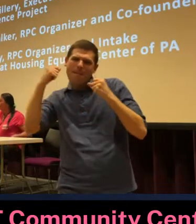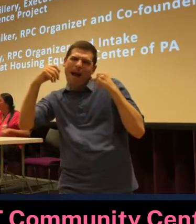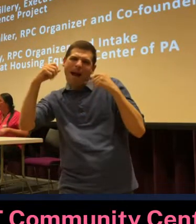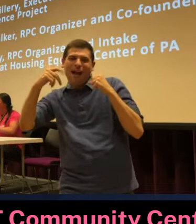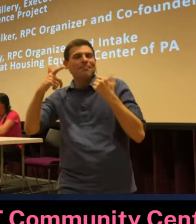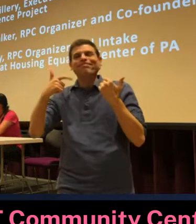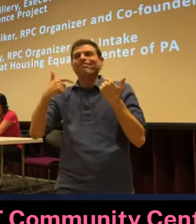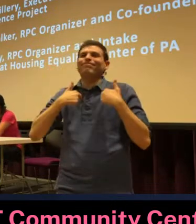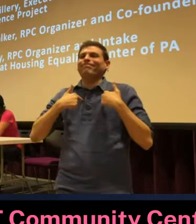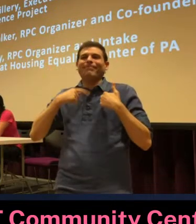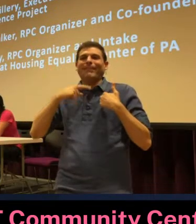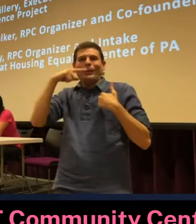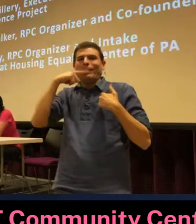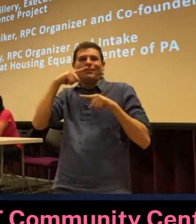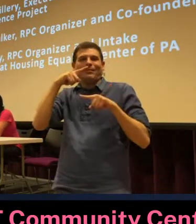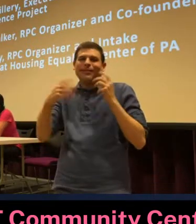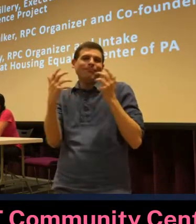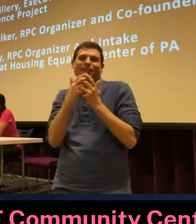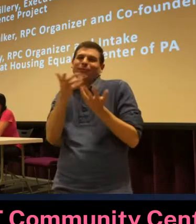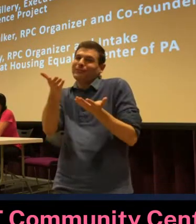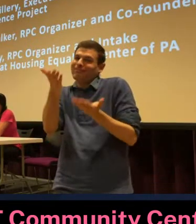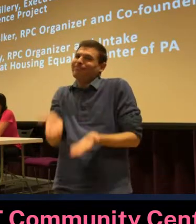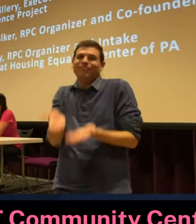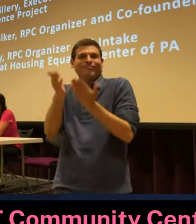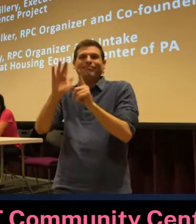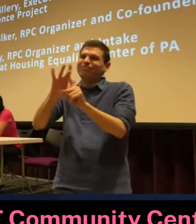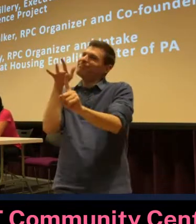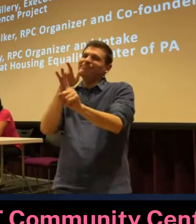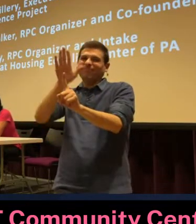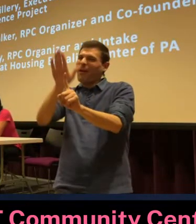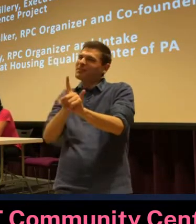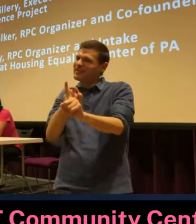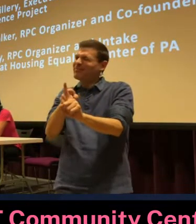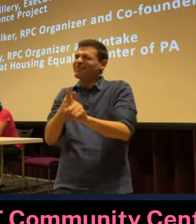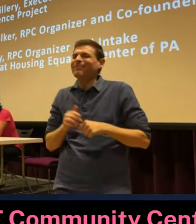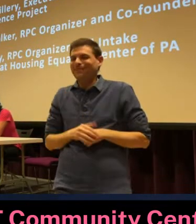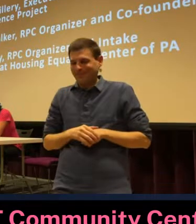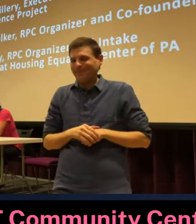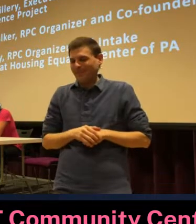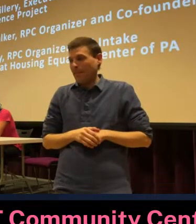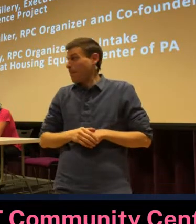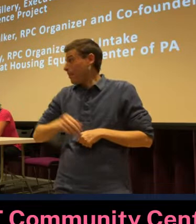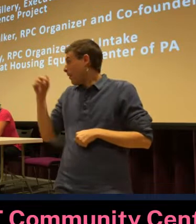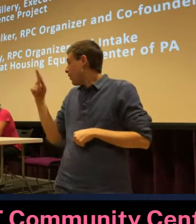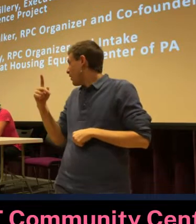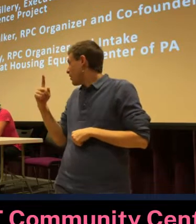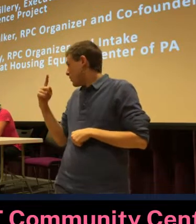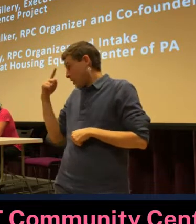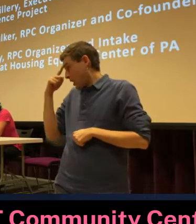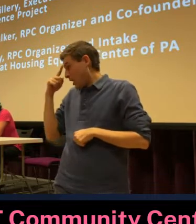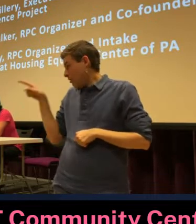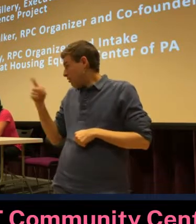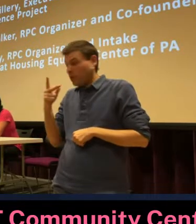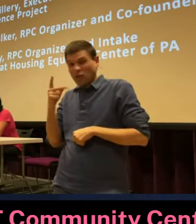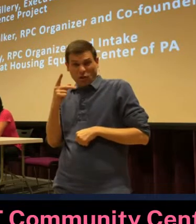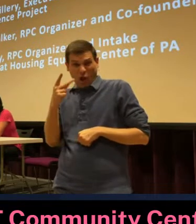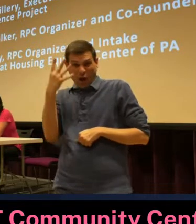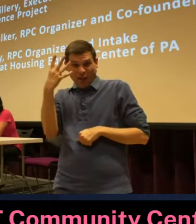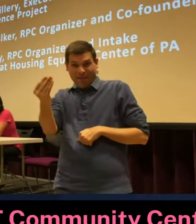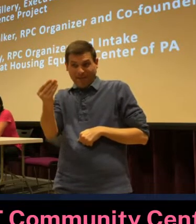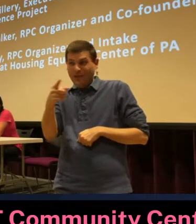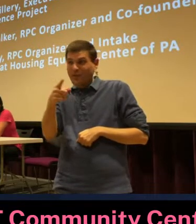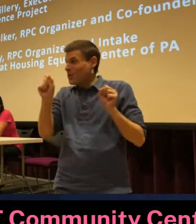Okay. Hi, everybody. Welcome. Can make noise now? Oh yeah, the dog's gone.